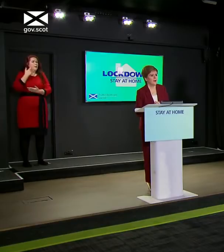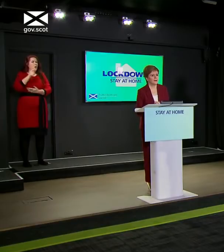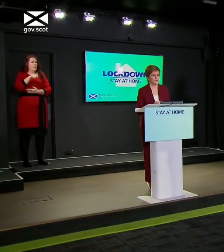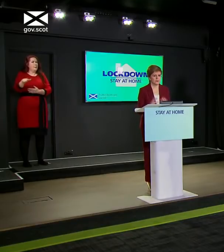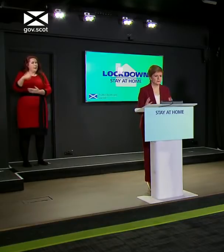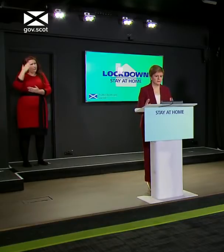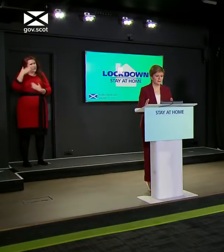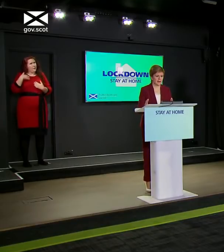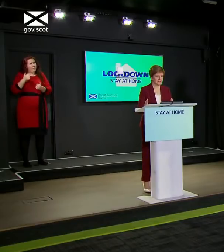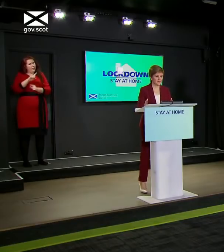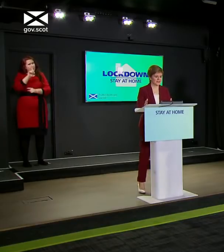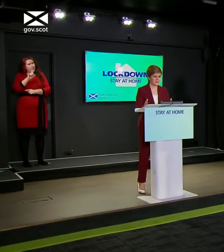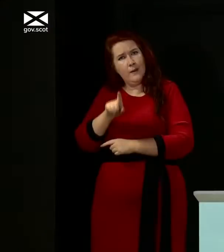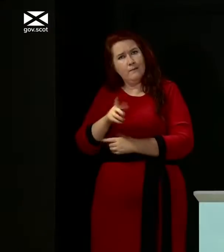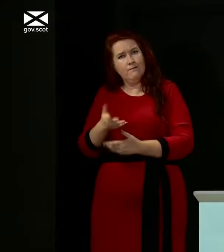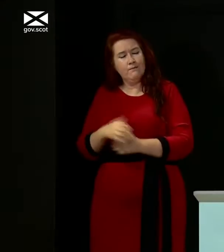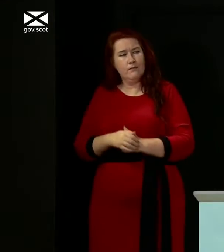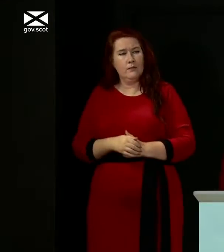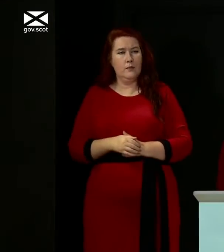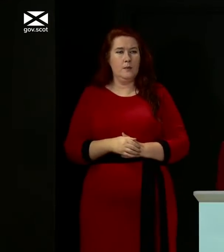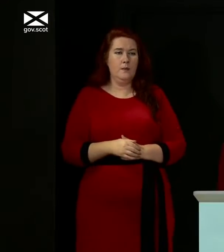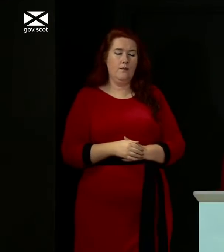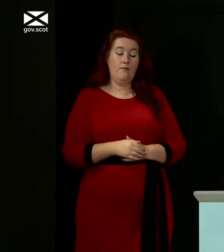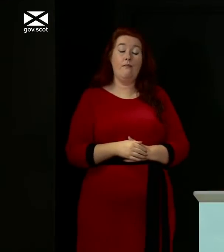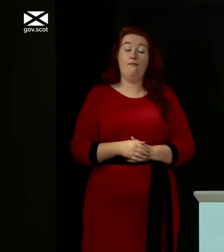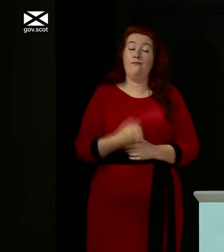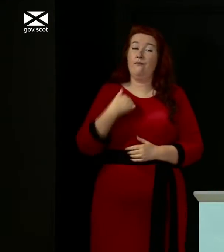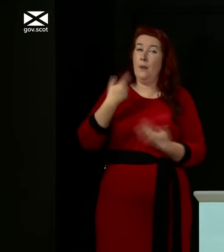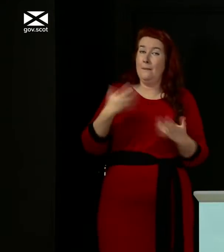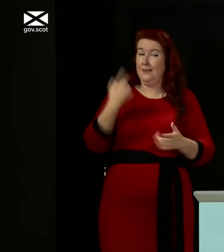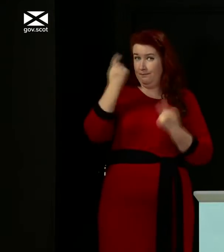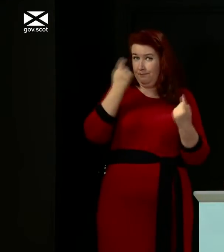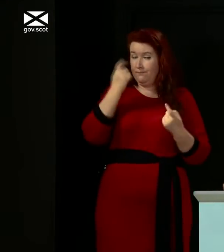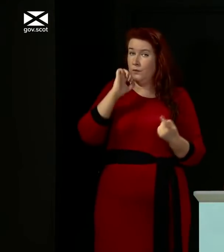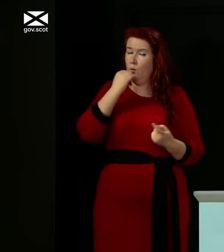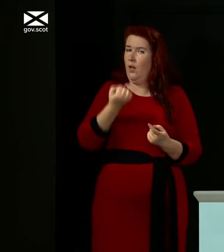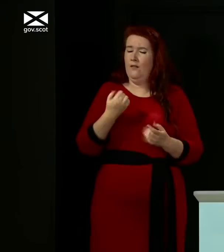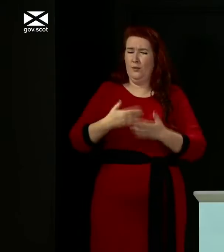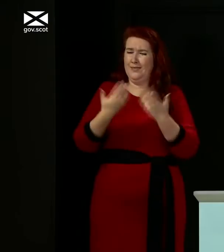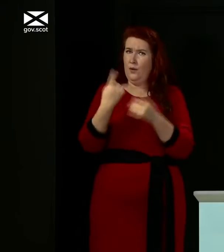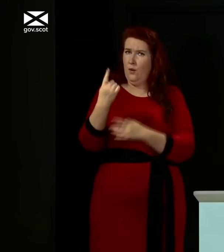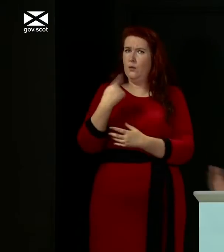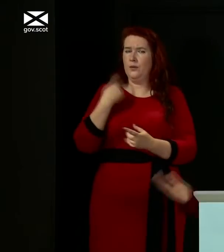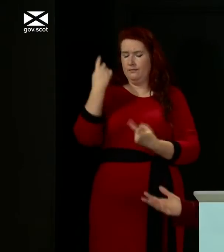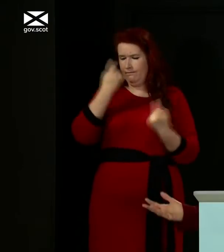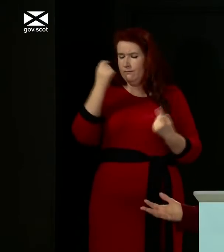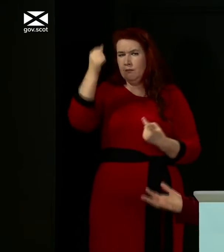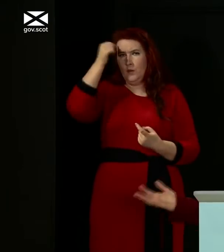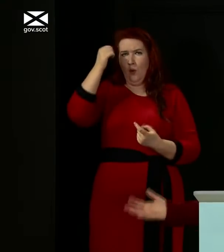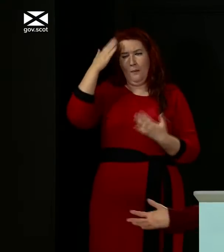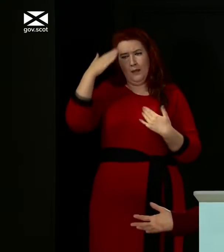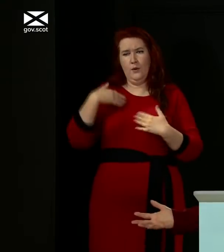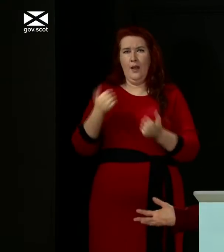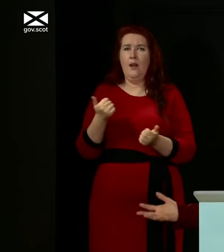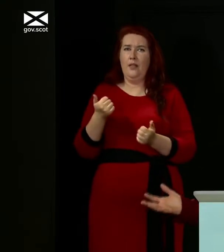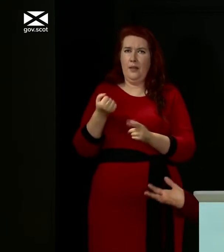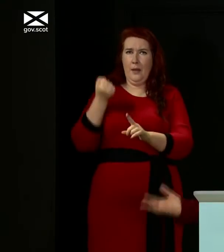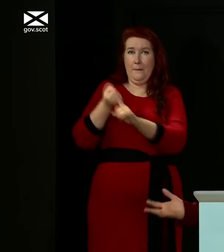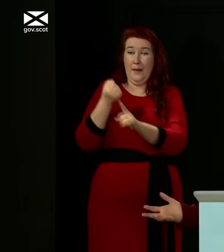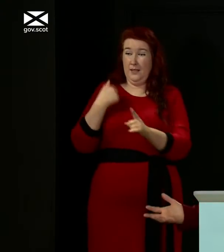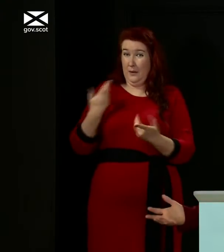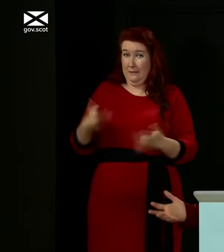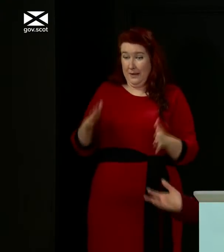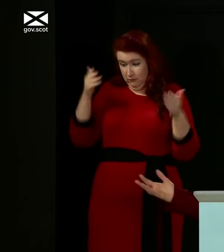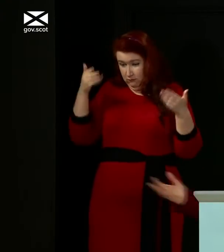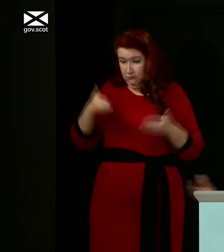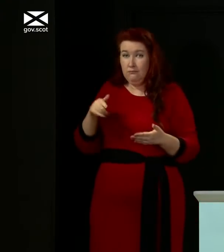this? We have considered and will continue to consider what we have done since day one, the mental health impact. We've had briefings here dedicated to